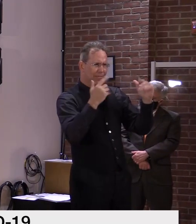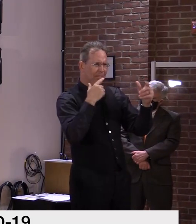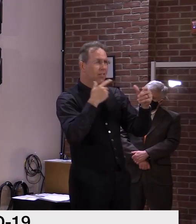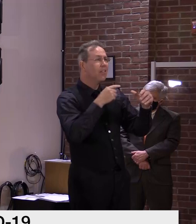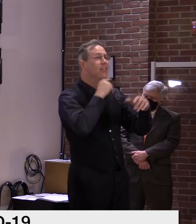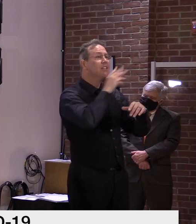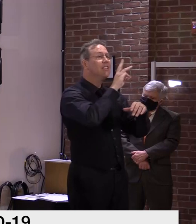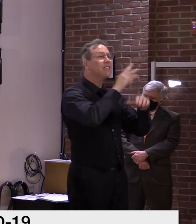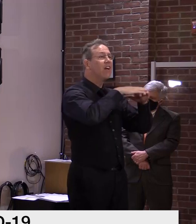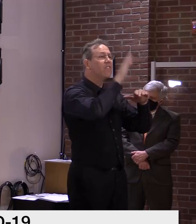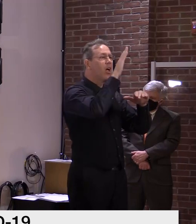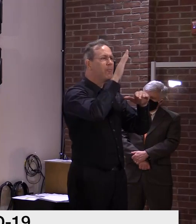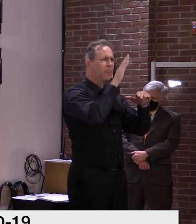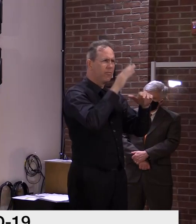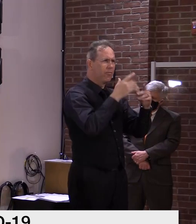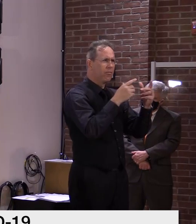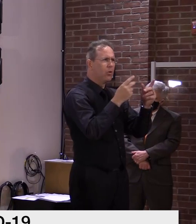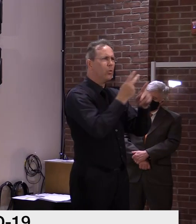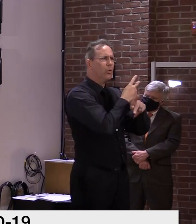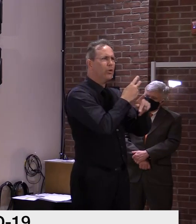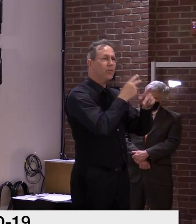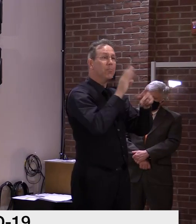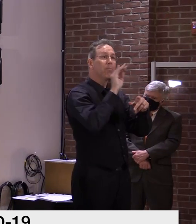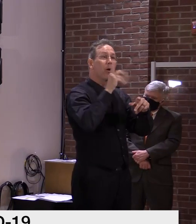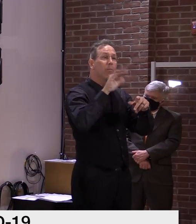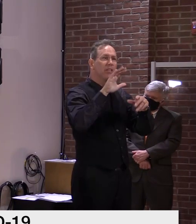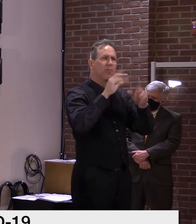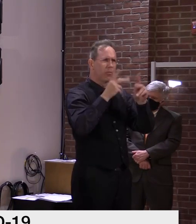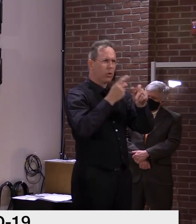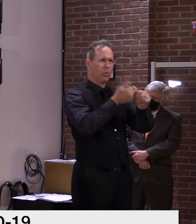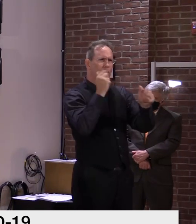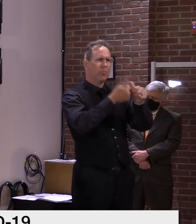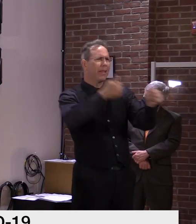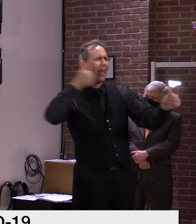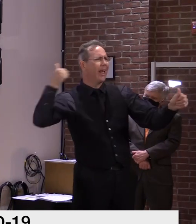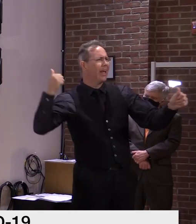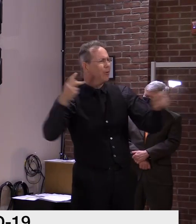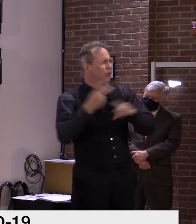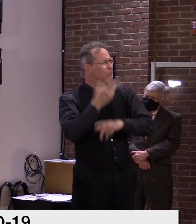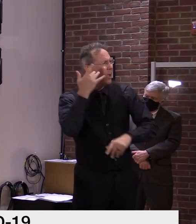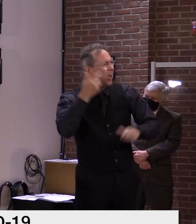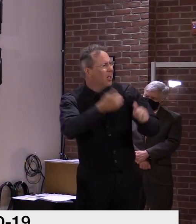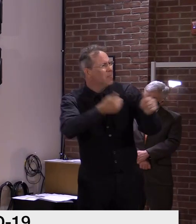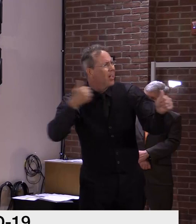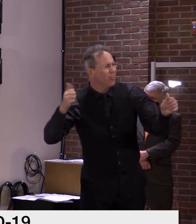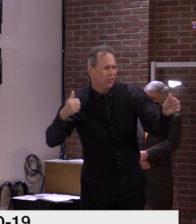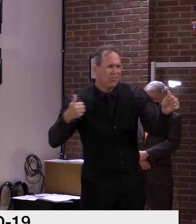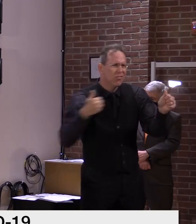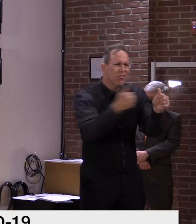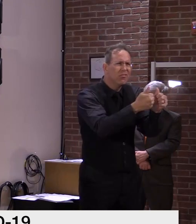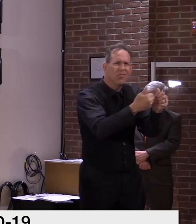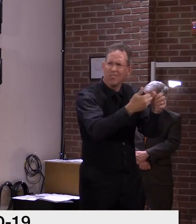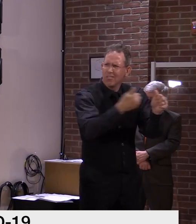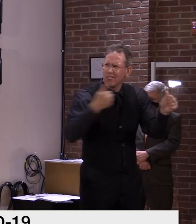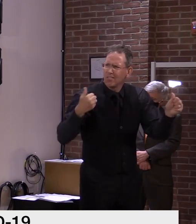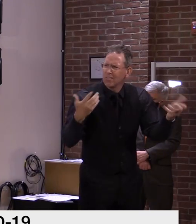that very question because we see the data as well, and it's concerning. We want to do everything we can because those are